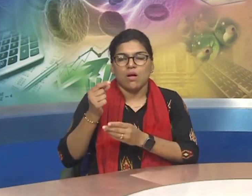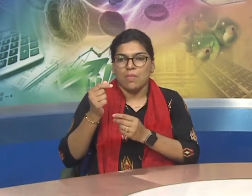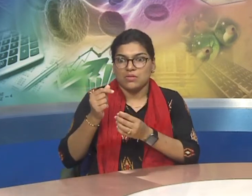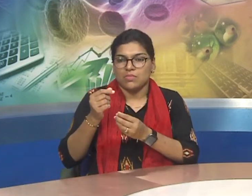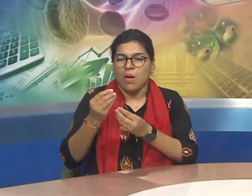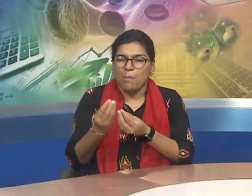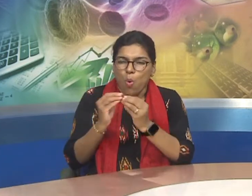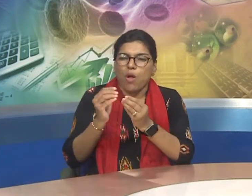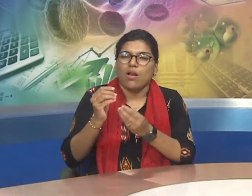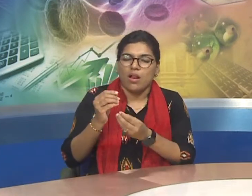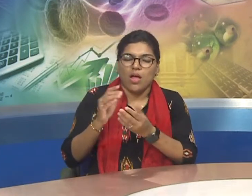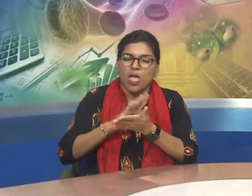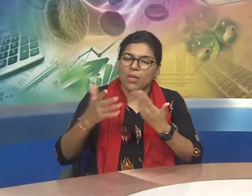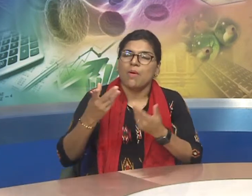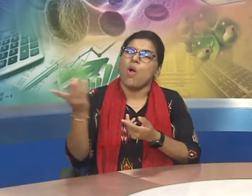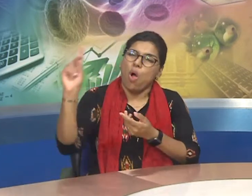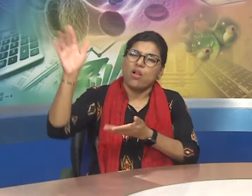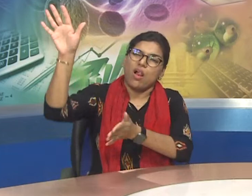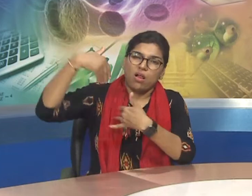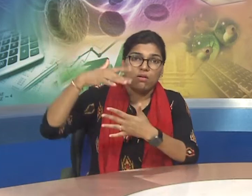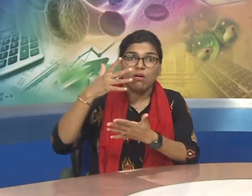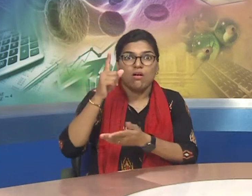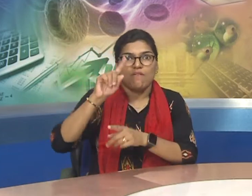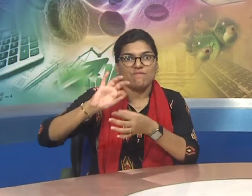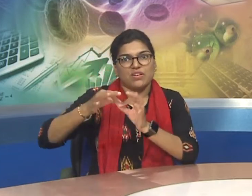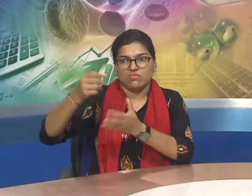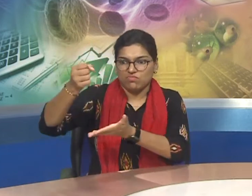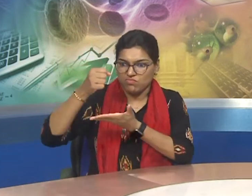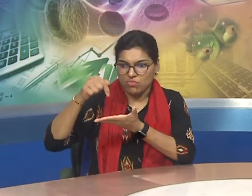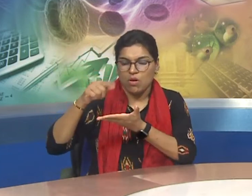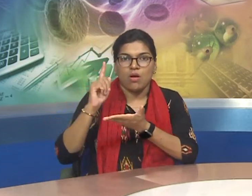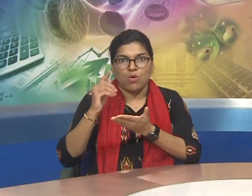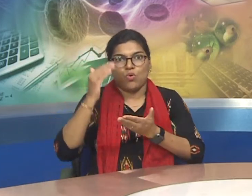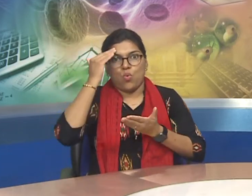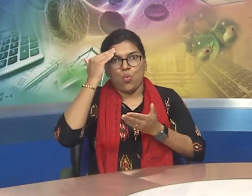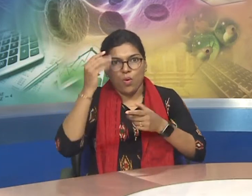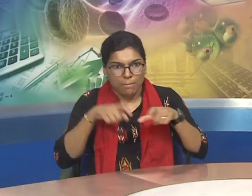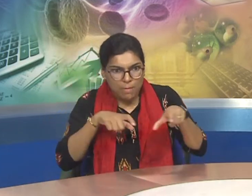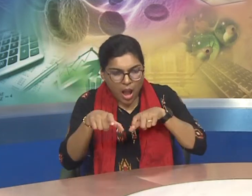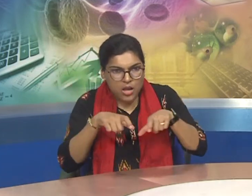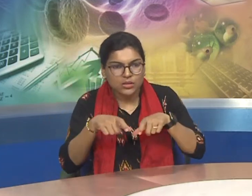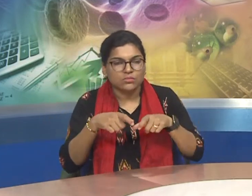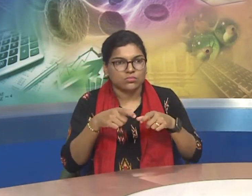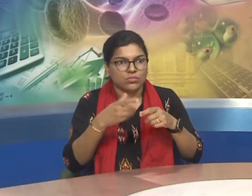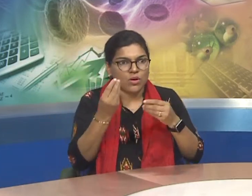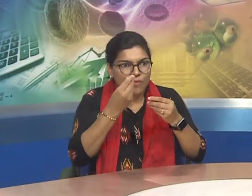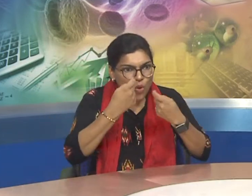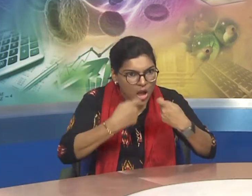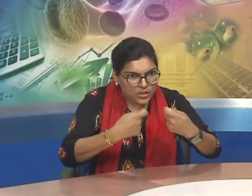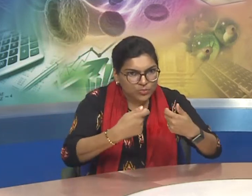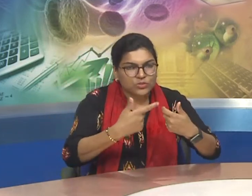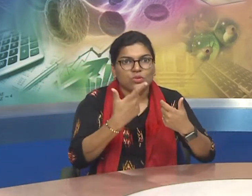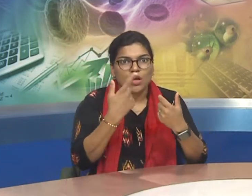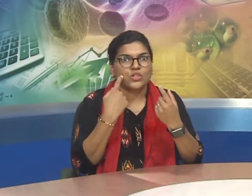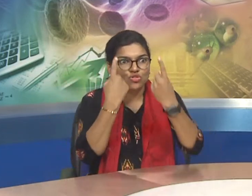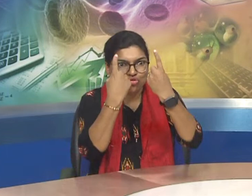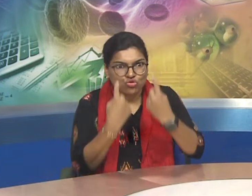kept and is informed in detail. Next point is tracking fund allocation and adjustment.